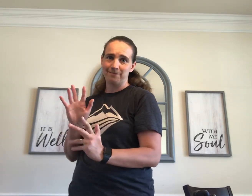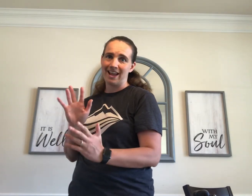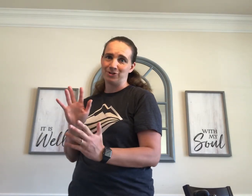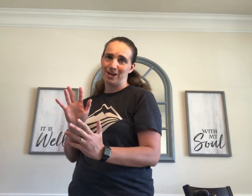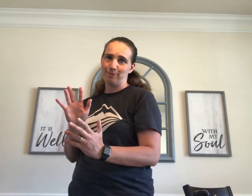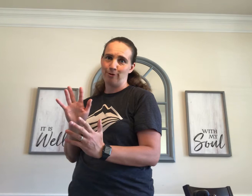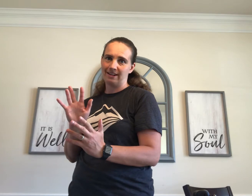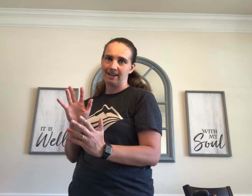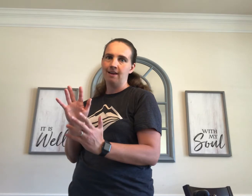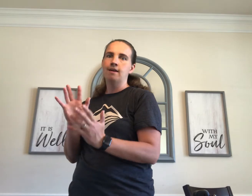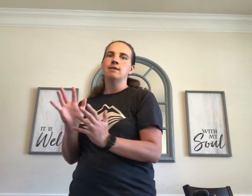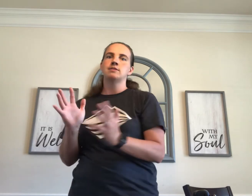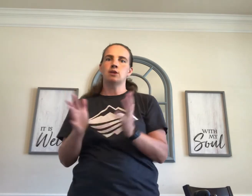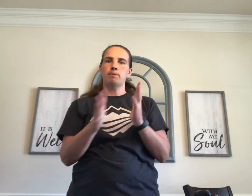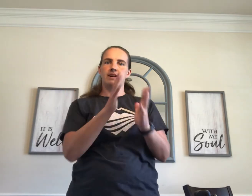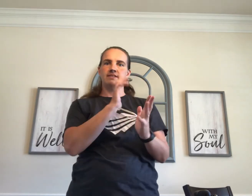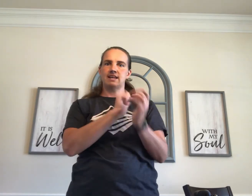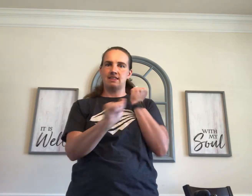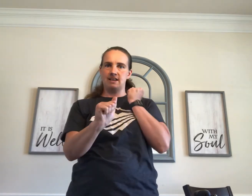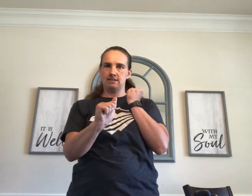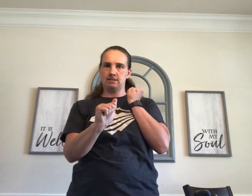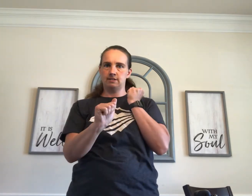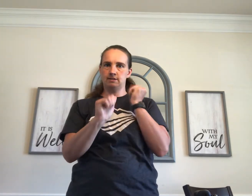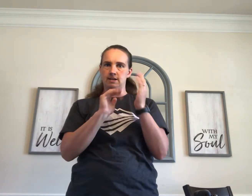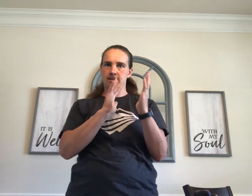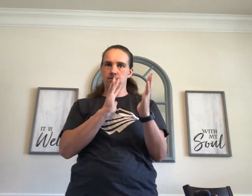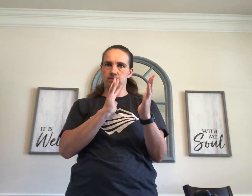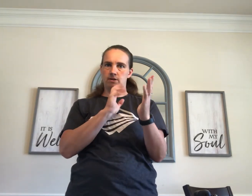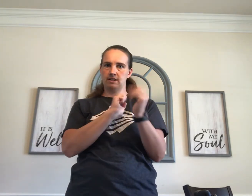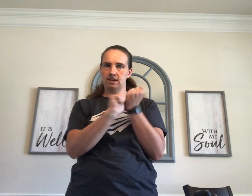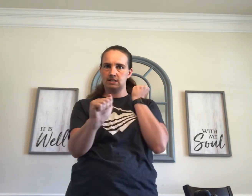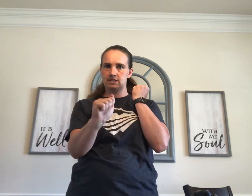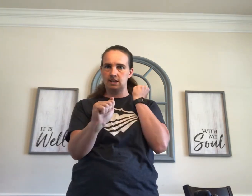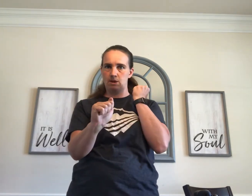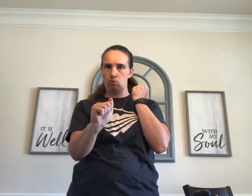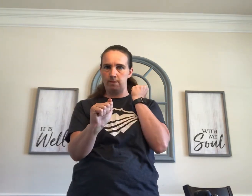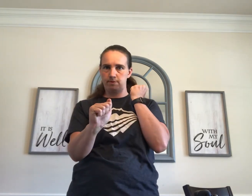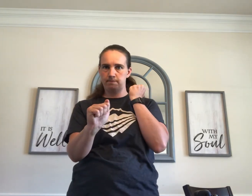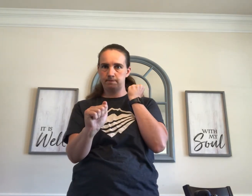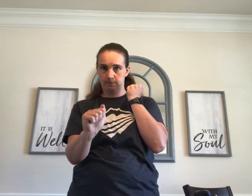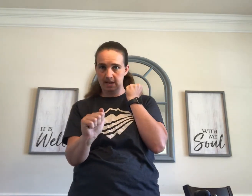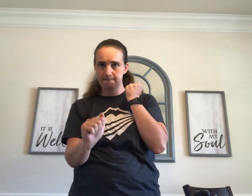hand shape correctly. So, but it is like this. Okay, so start like this and then rip, okay?